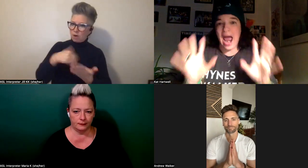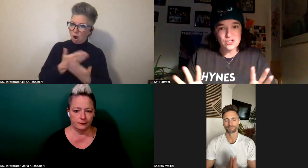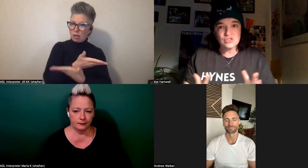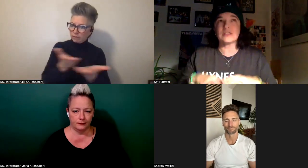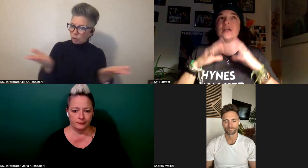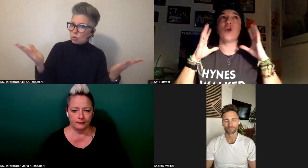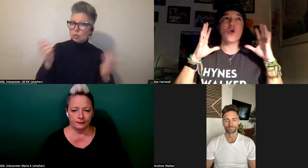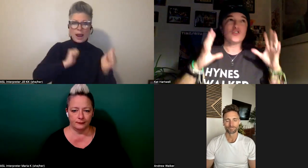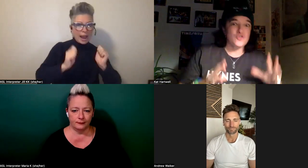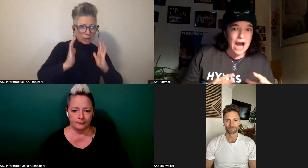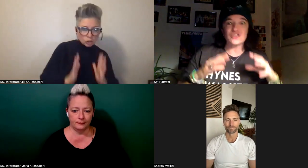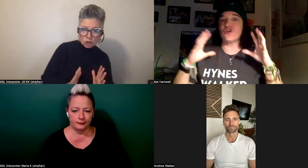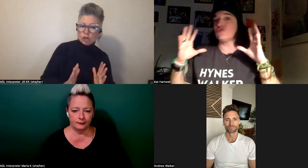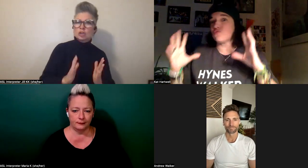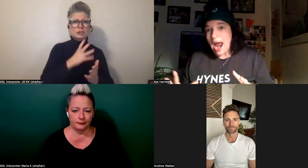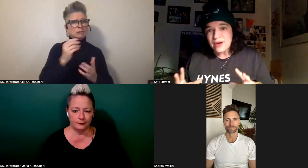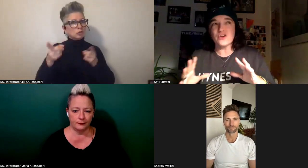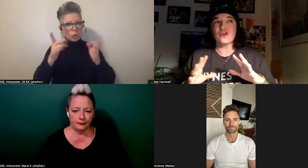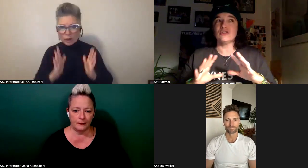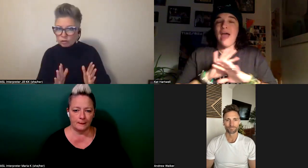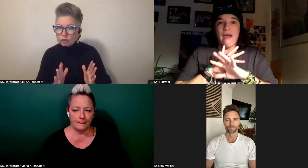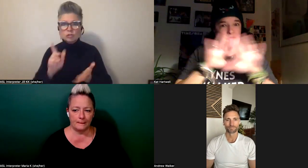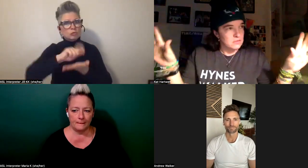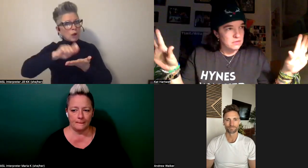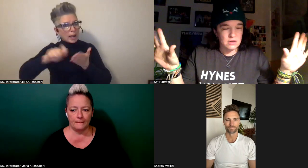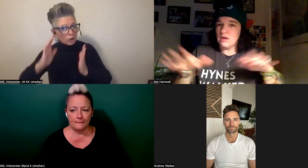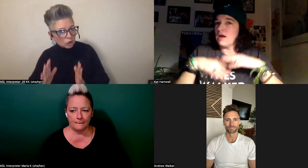actors, actresses, directors, writers,